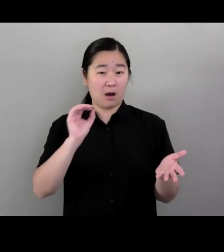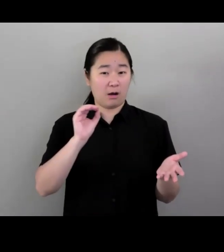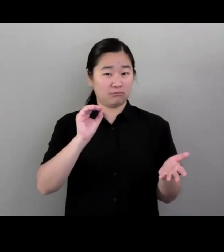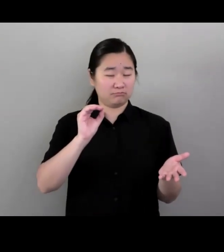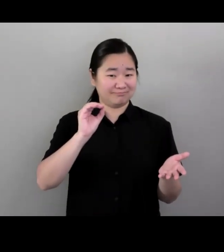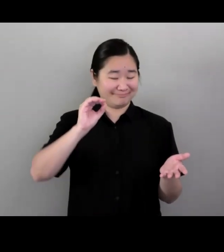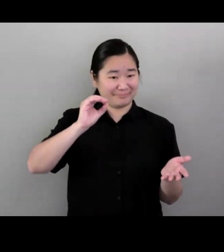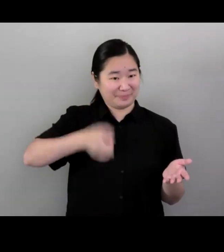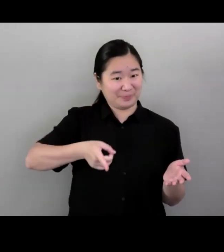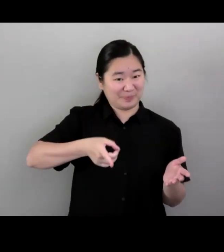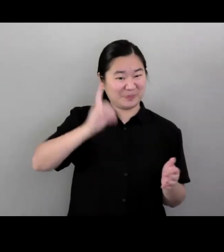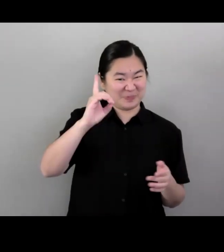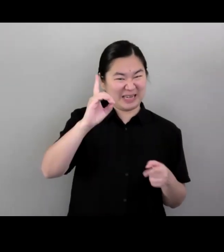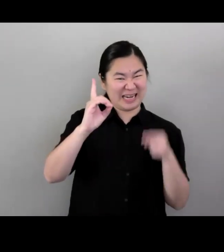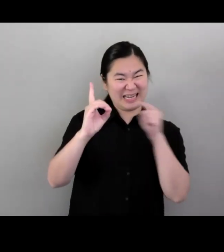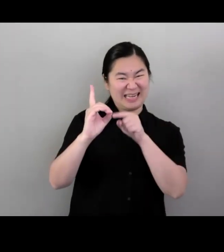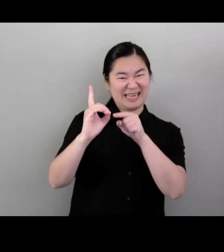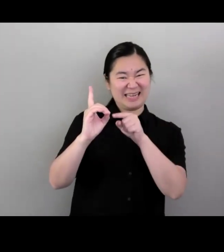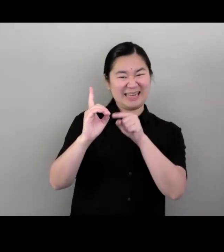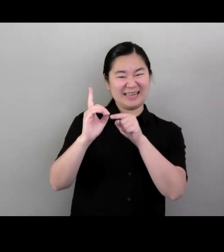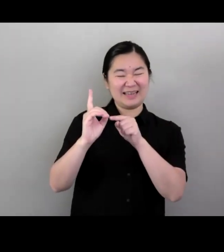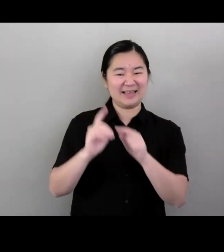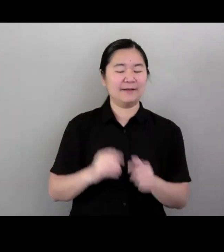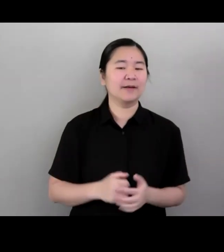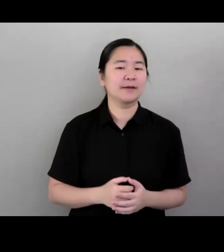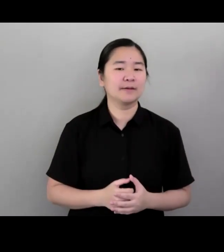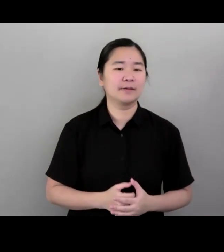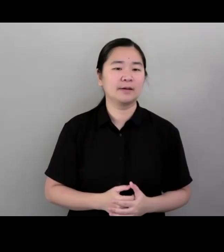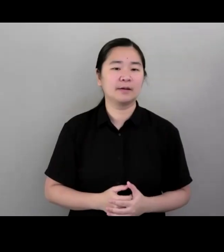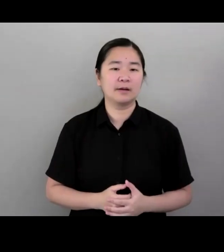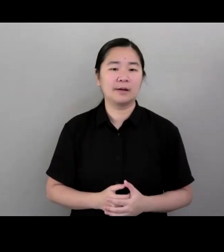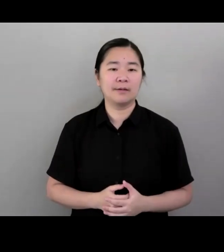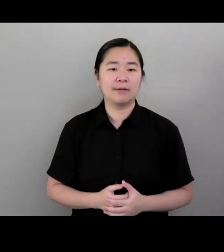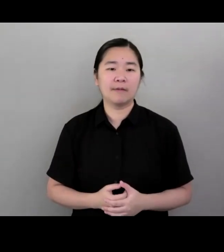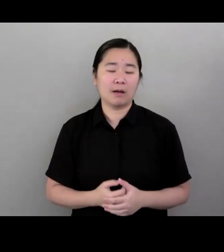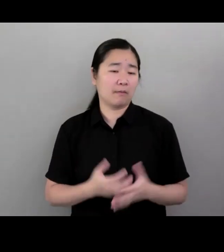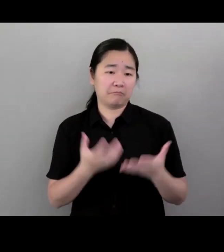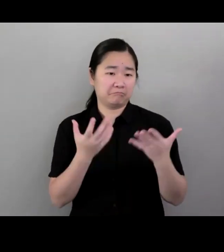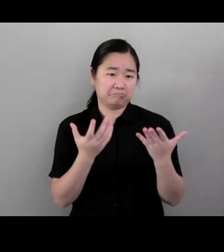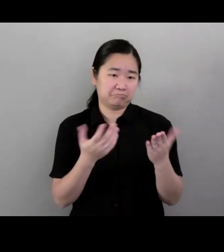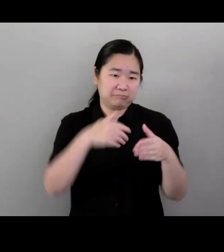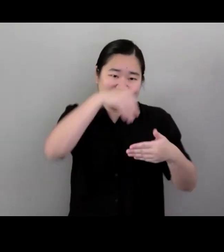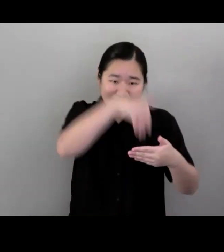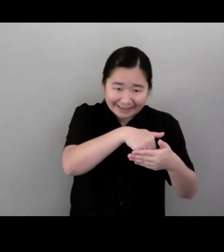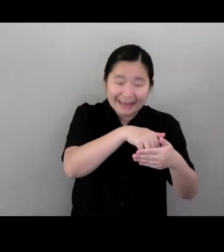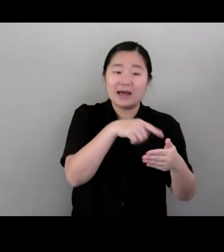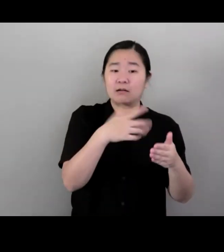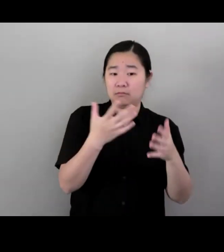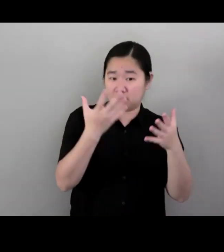having a very successful safeguarding approach to our program participants,